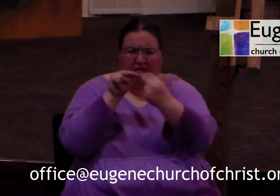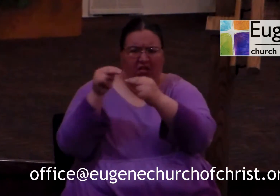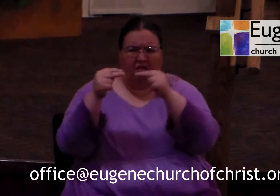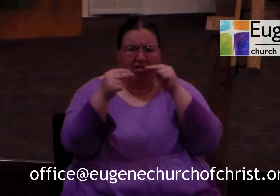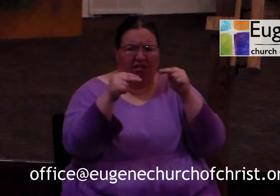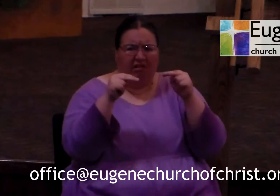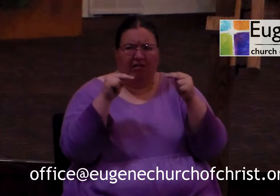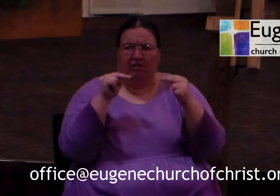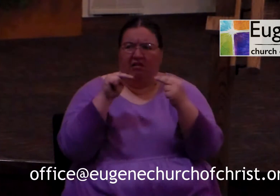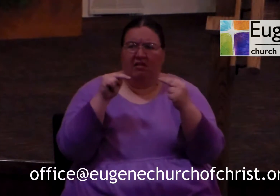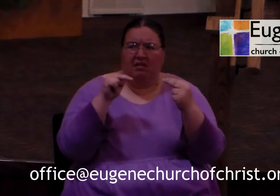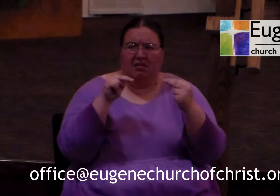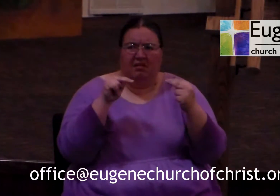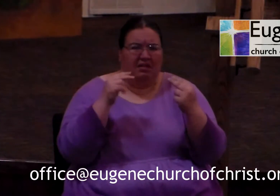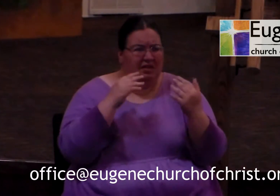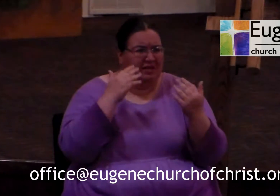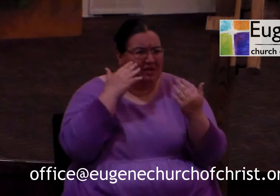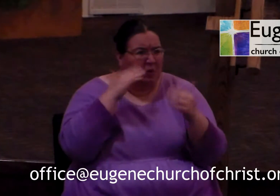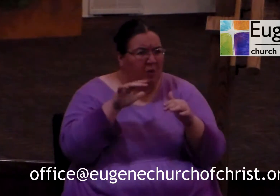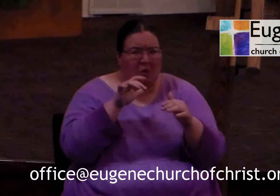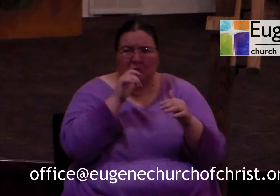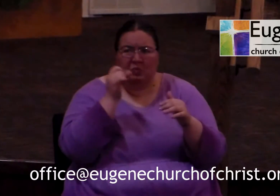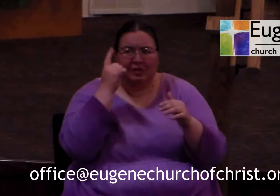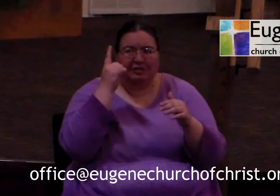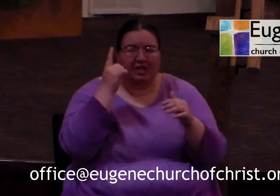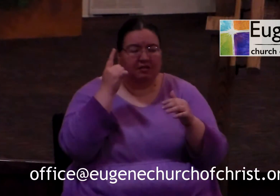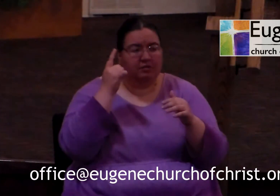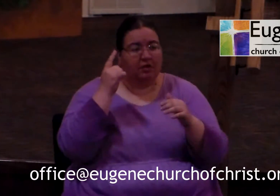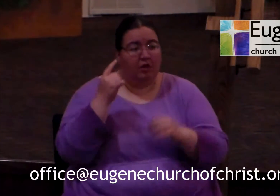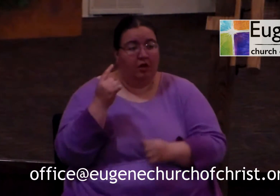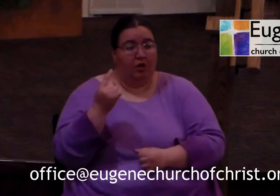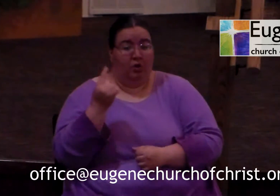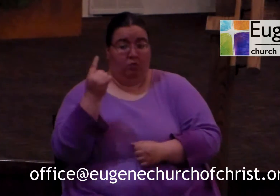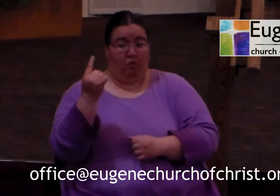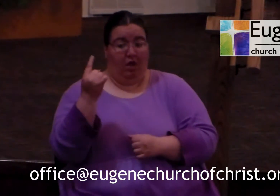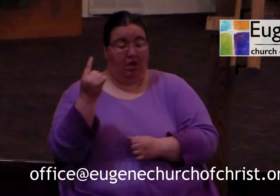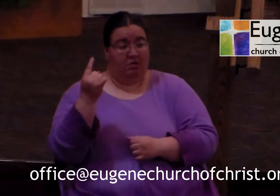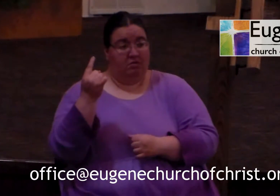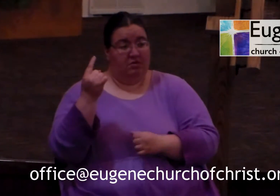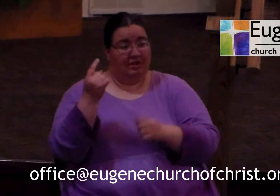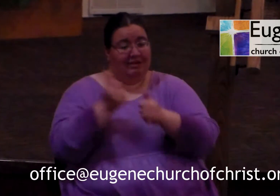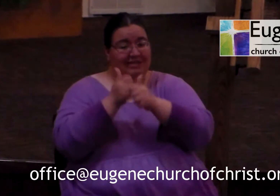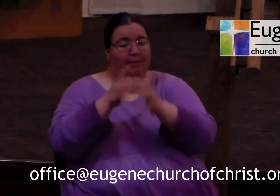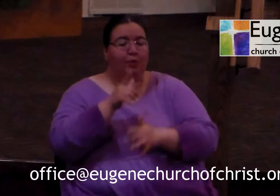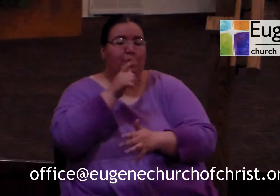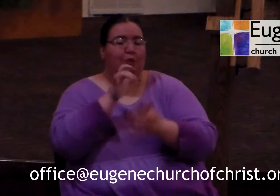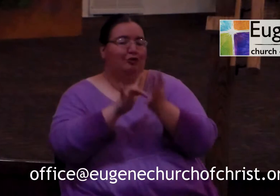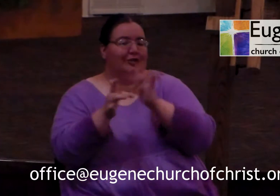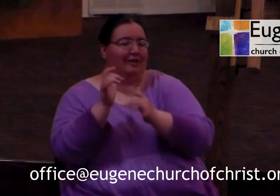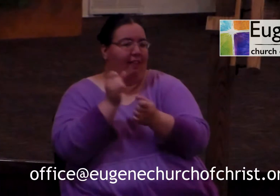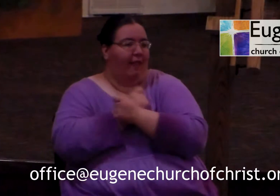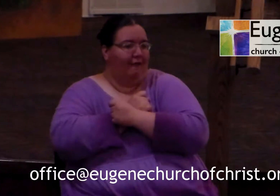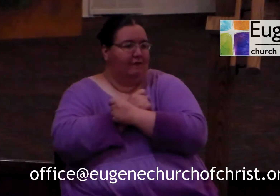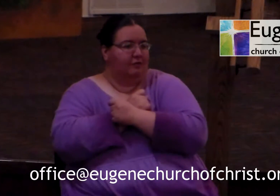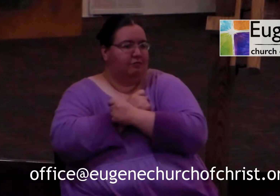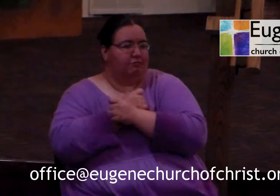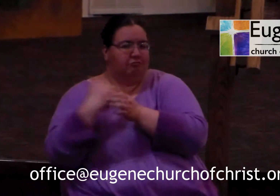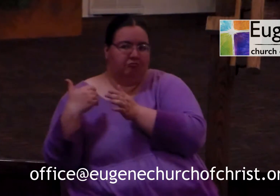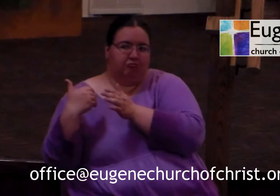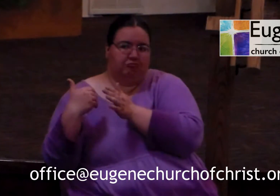one of them he meant. One of them, the disciple whom Jesus loved, was reclining next to him. Simon Peter motioned to this disciple